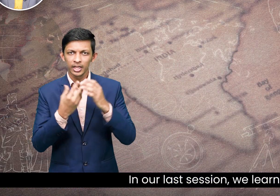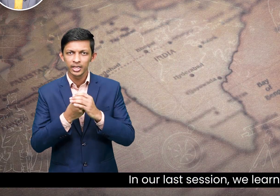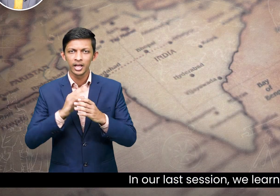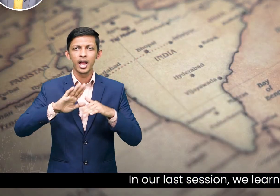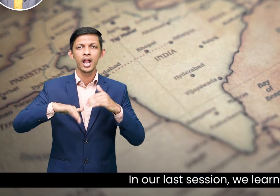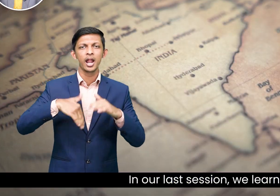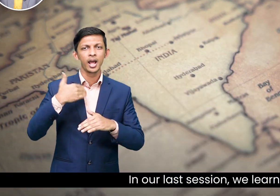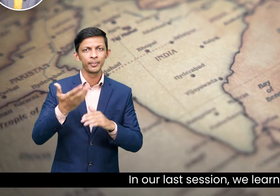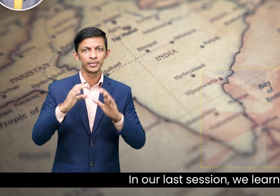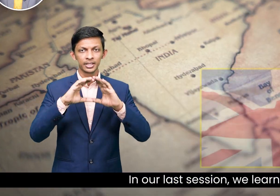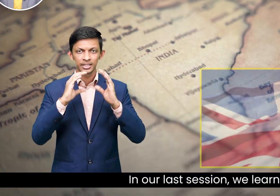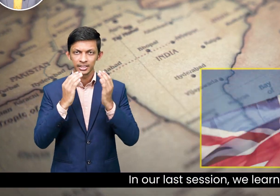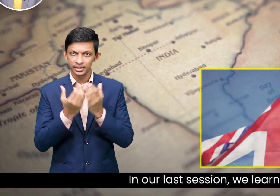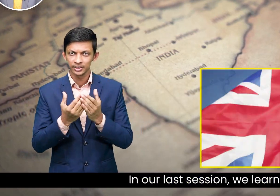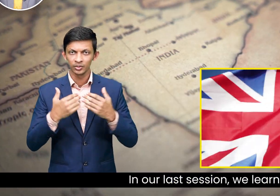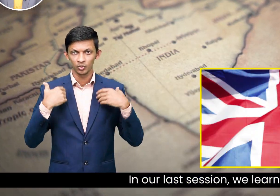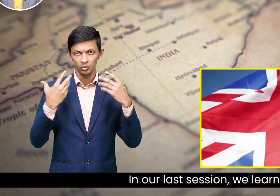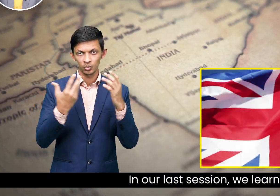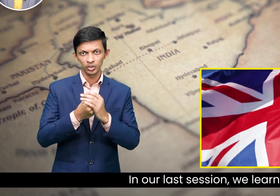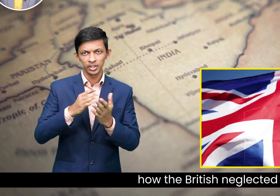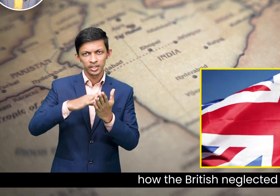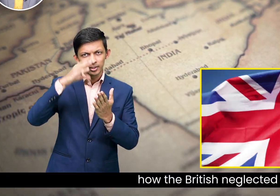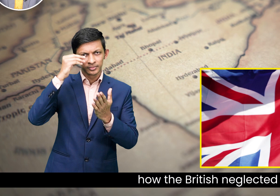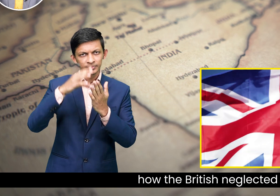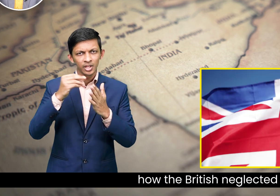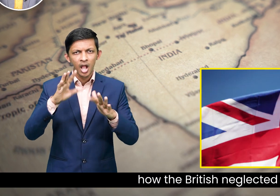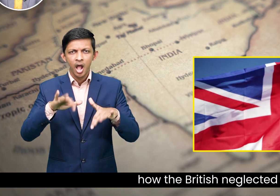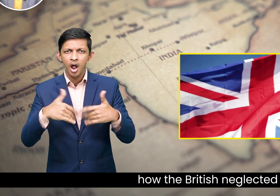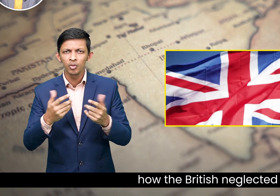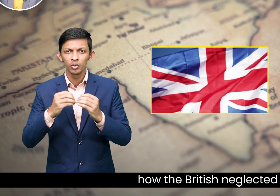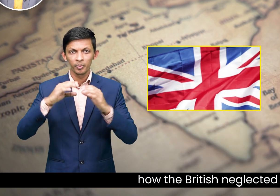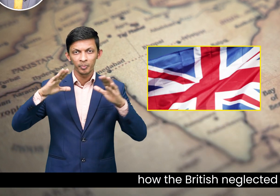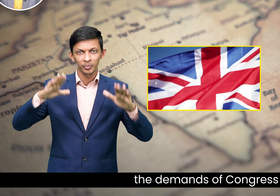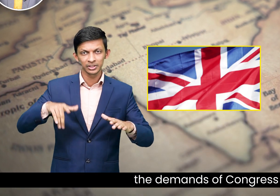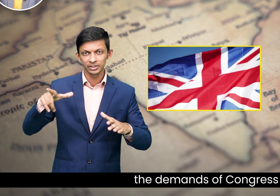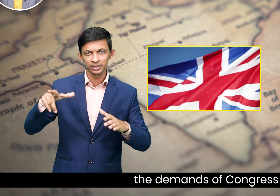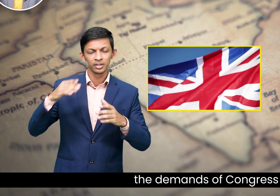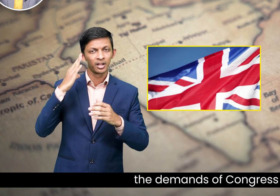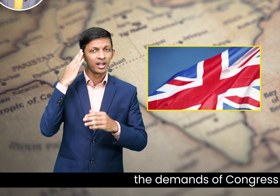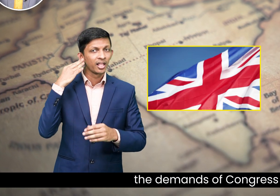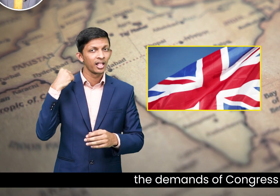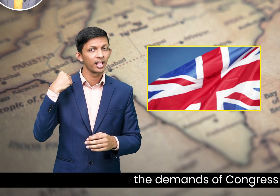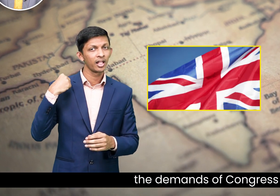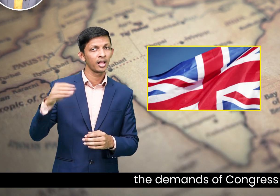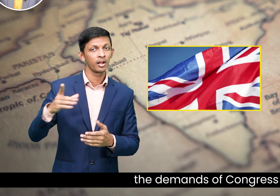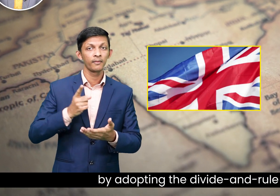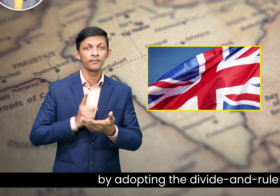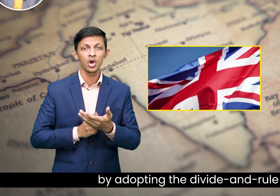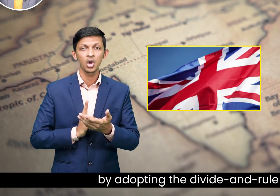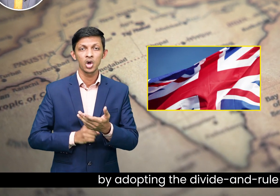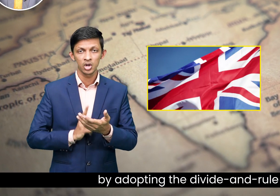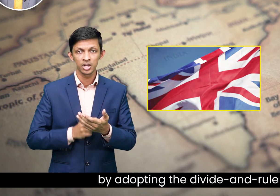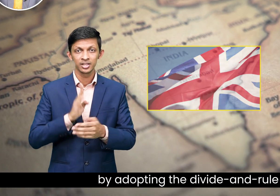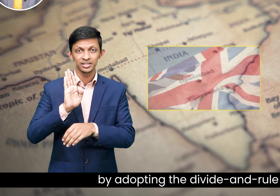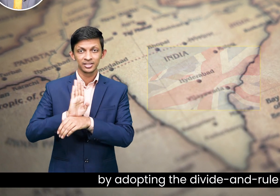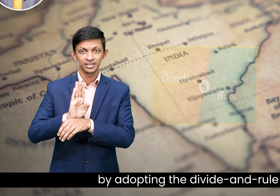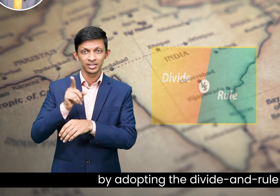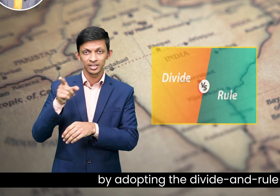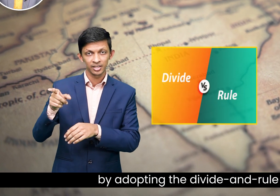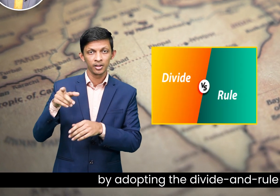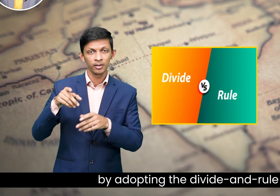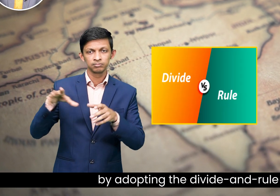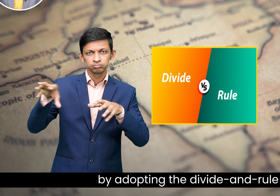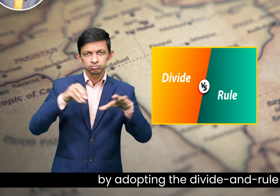In our last session, we learnt how the British neglected the demands of Congress by adopting